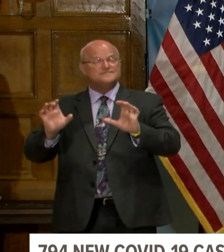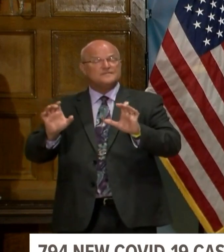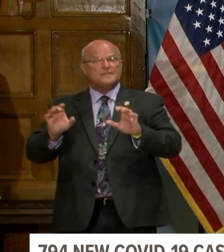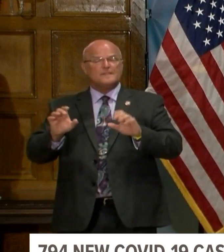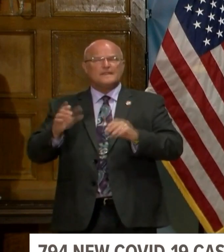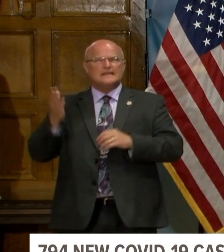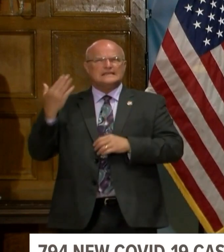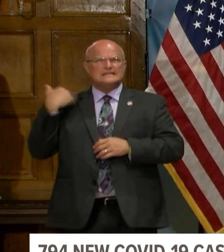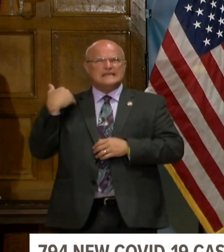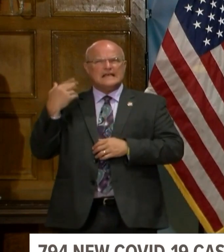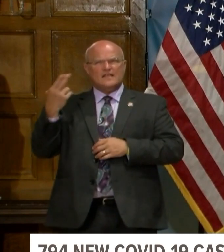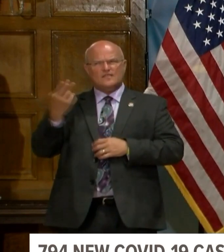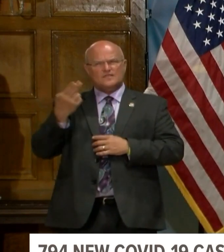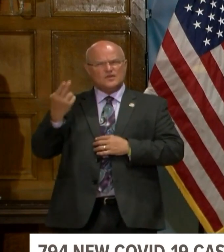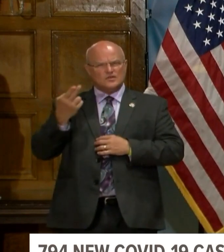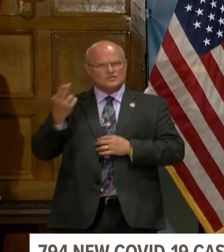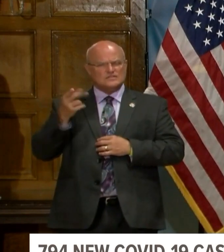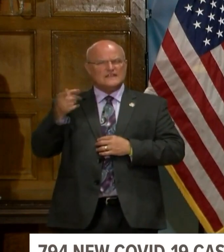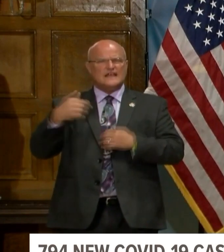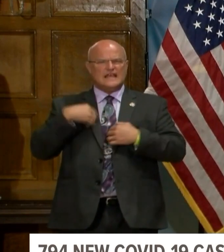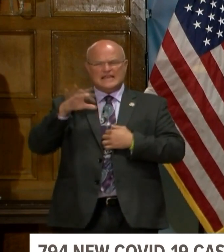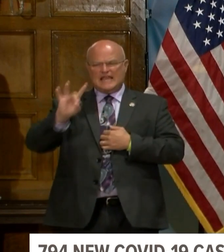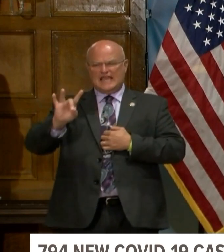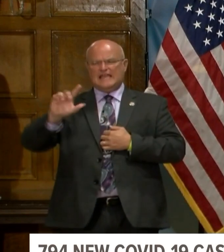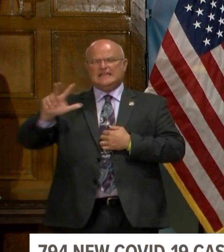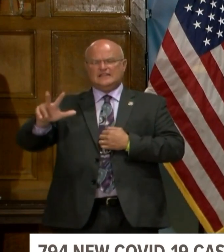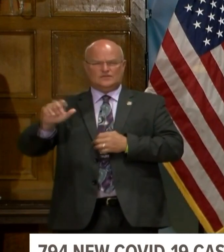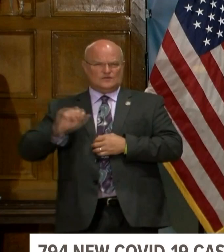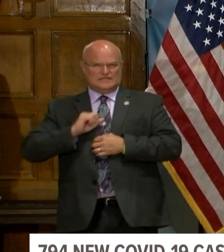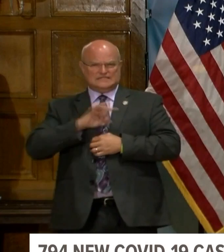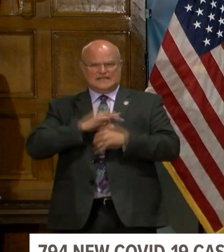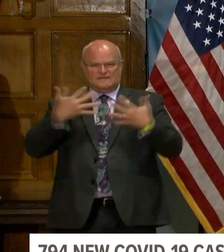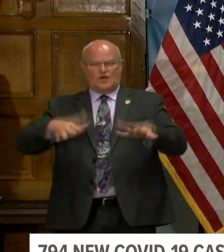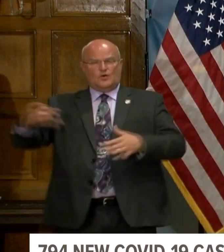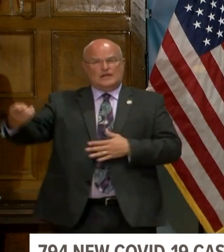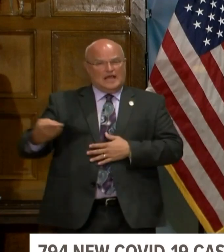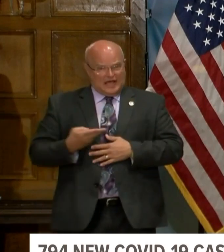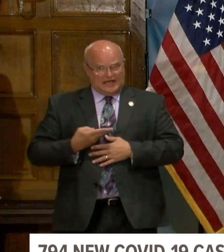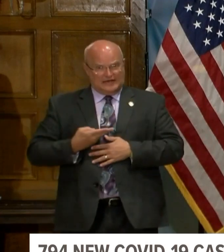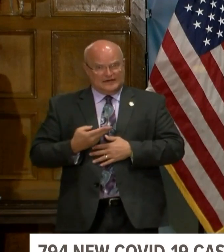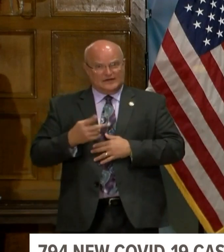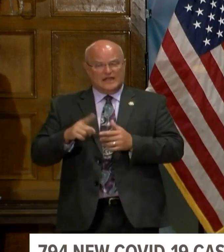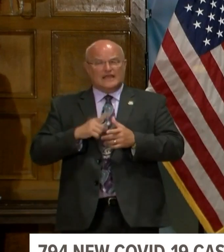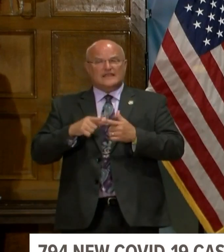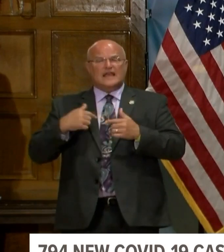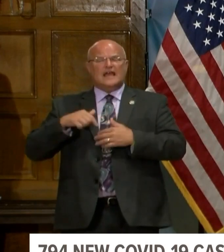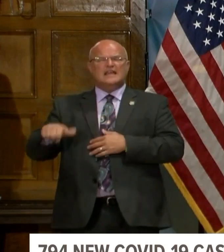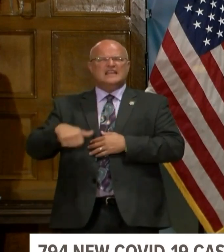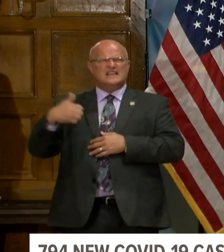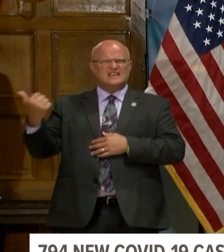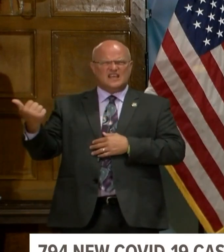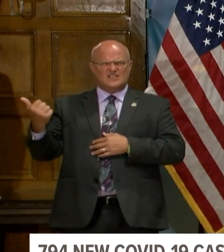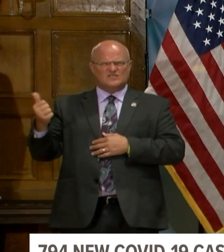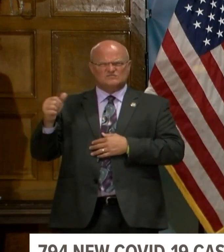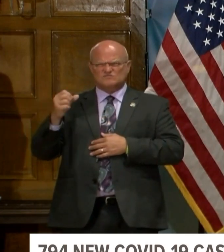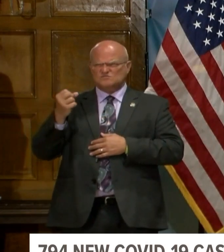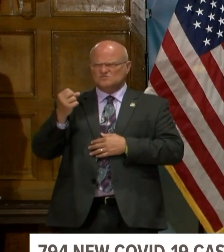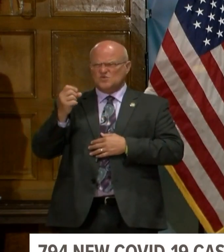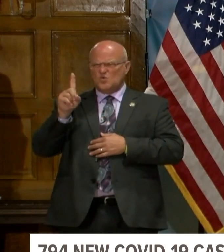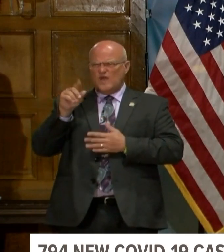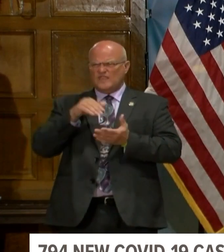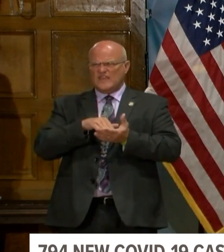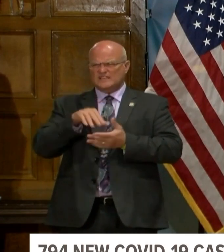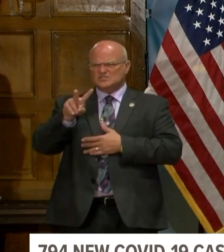As of last Thursday, they had 83 staff already hired, and then they had another, I think, about